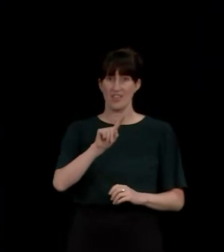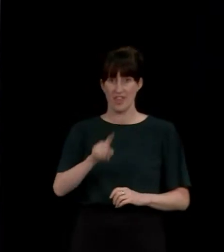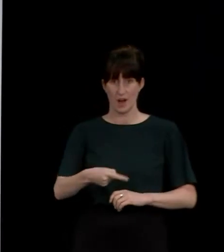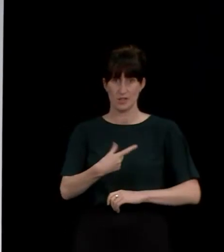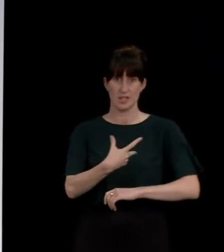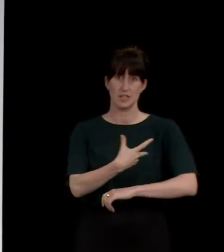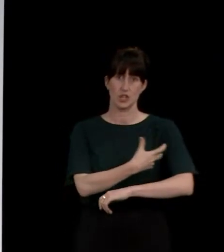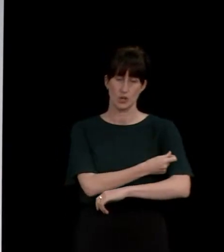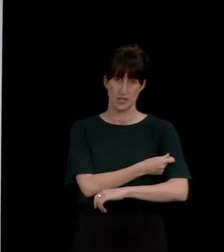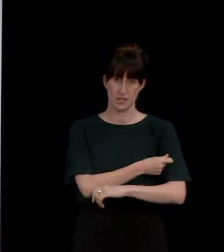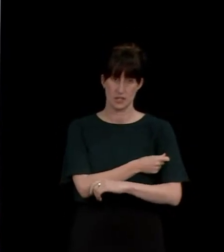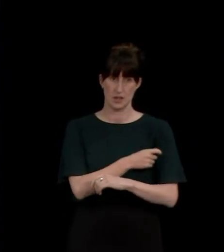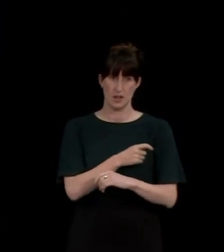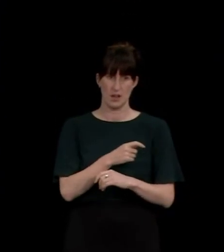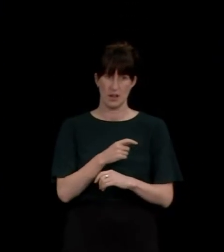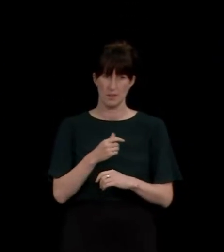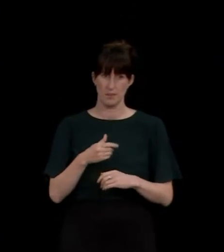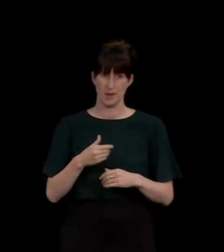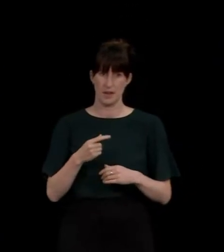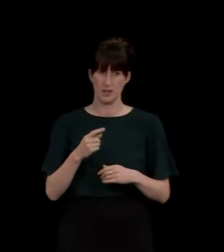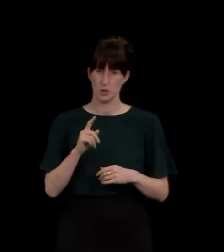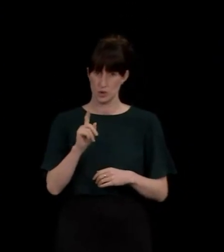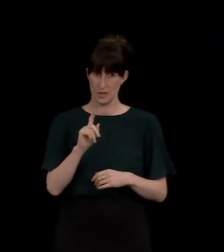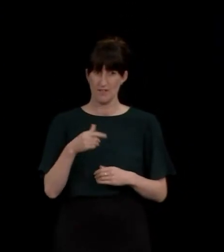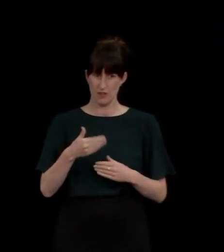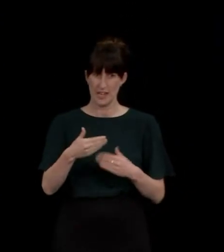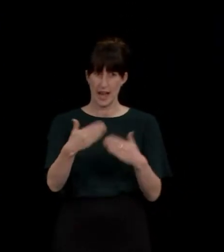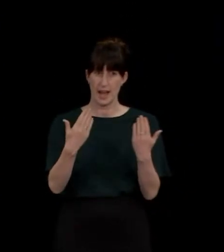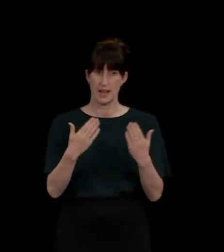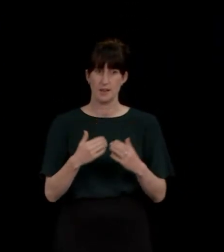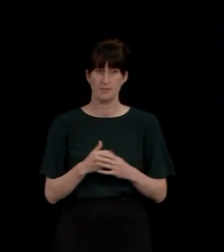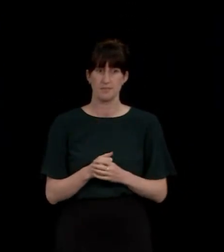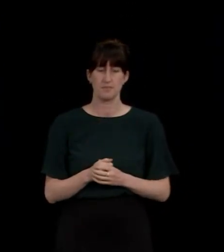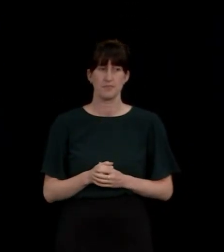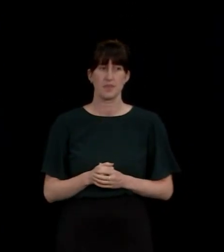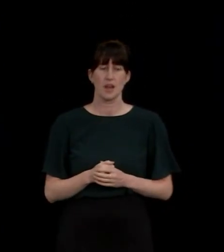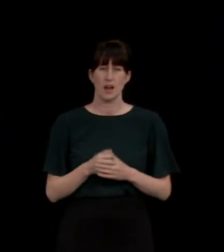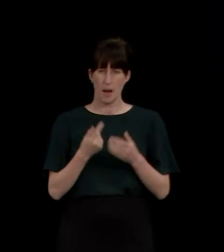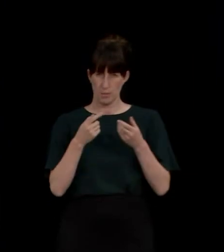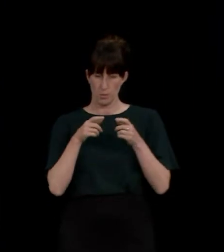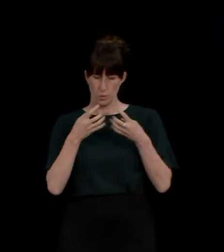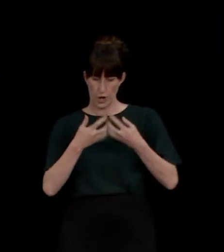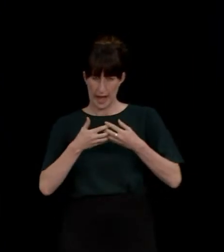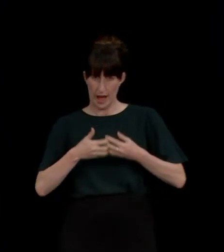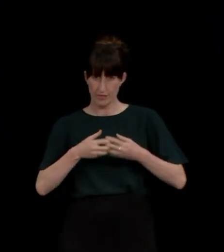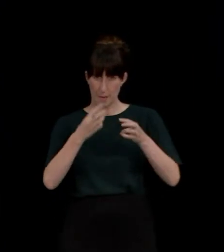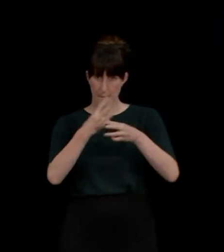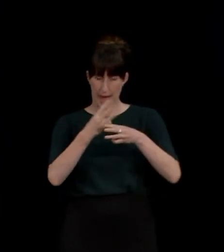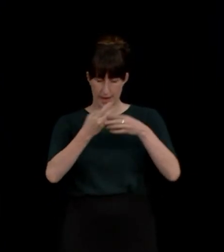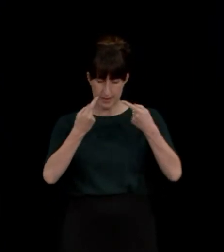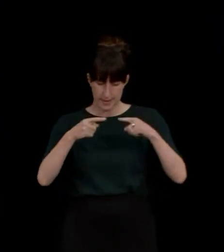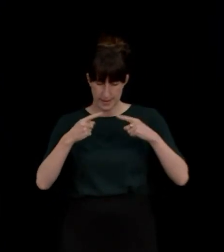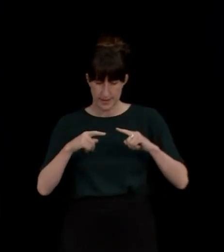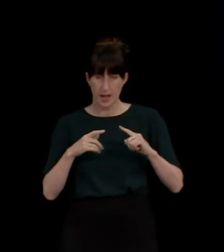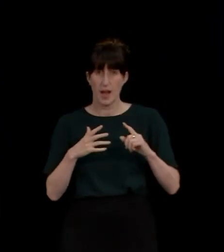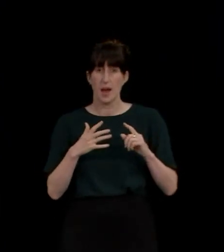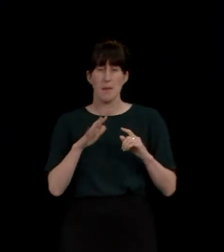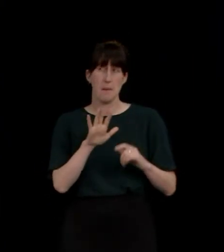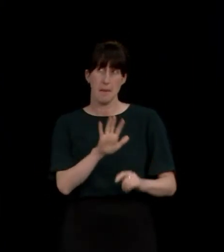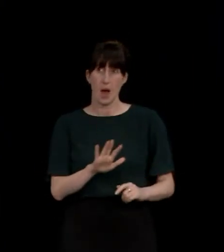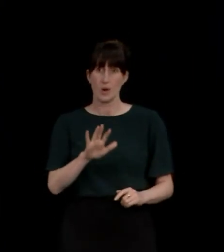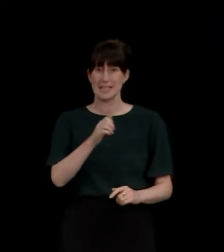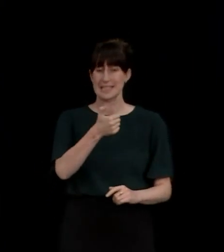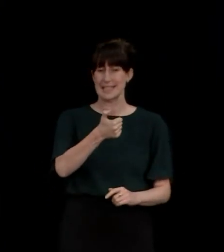usually hovering under. So on some back of the envelope maths, that would take roughly 60 days to get Auckland